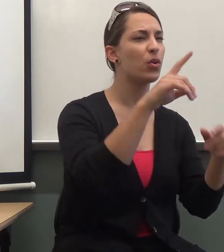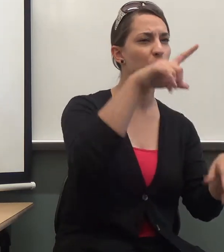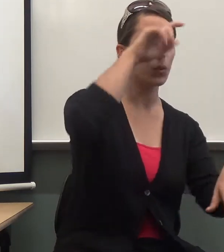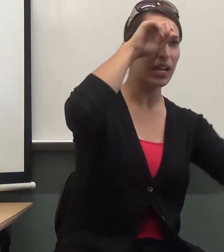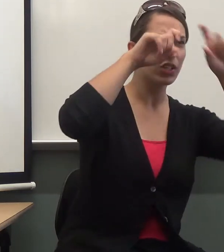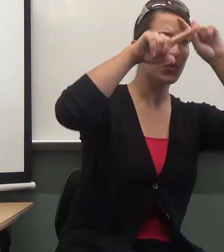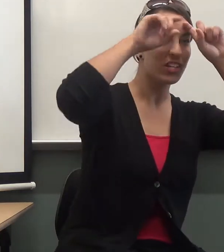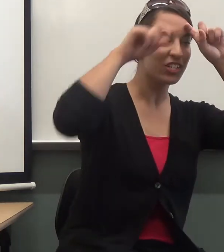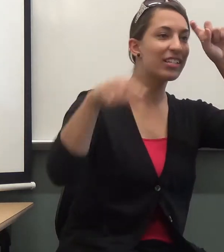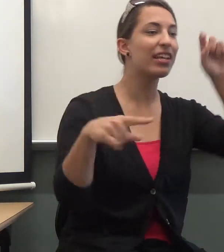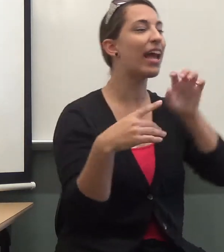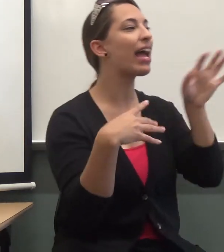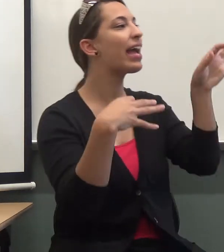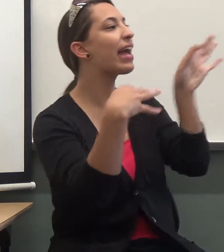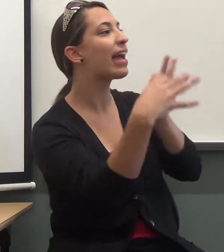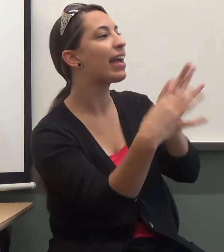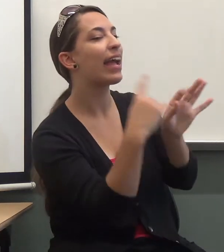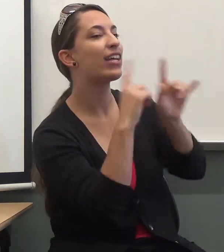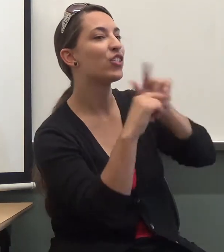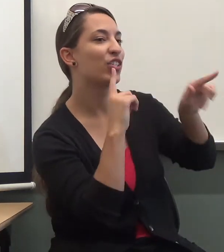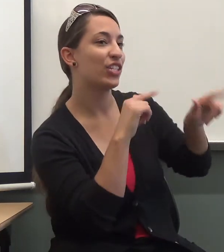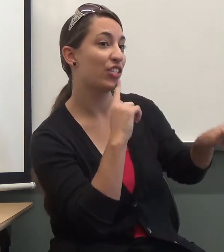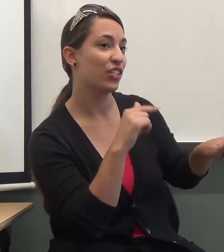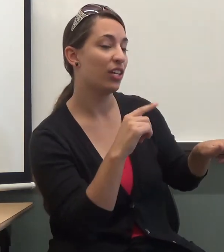does, is offers the details